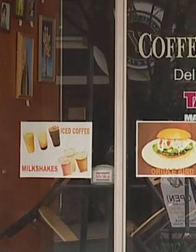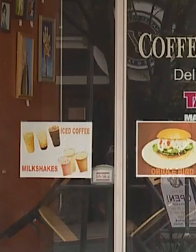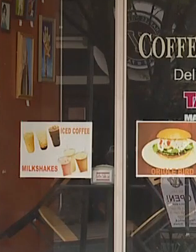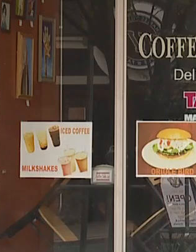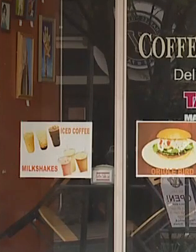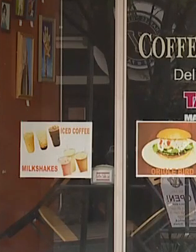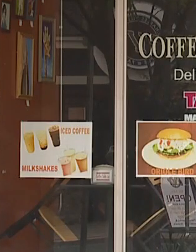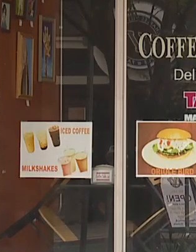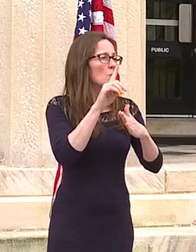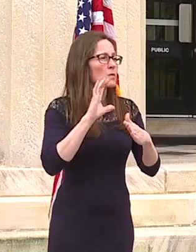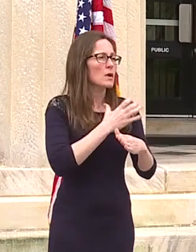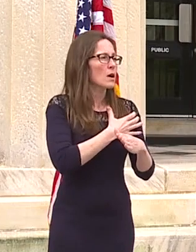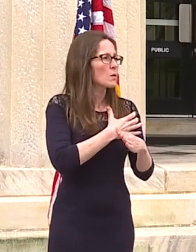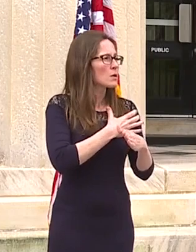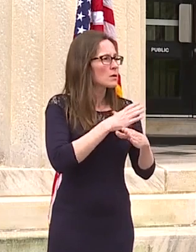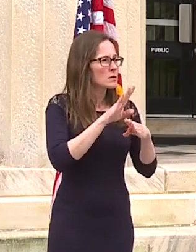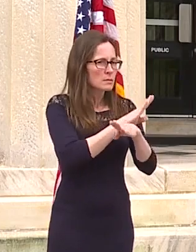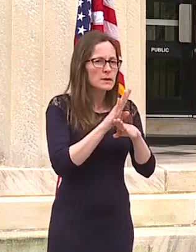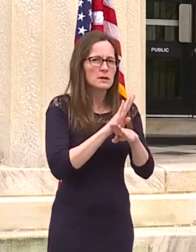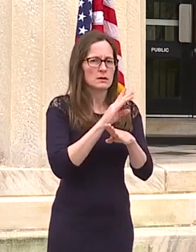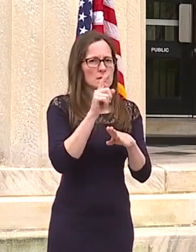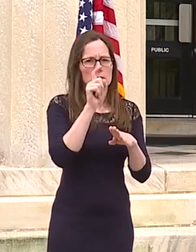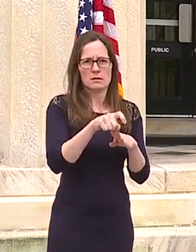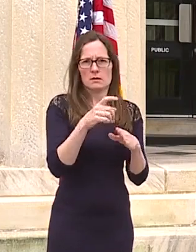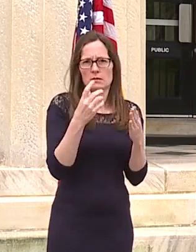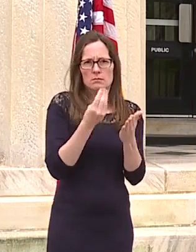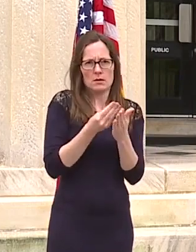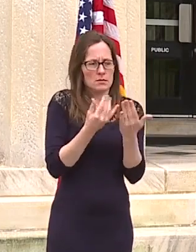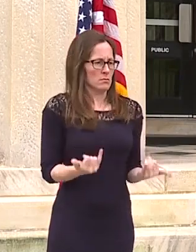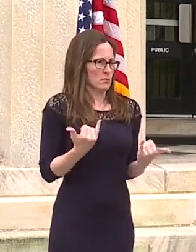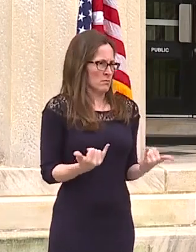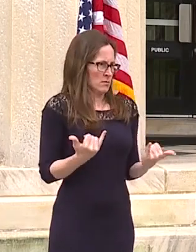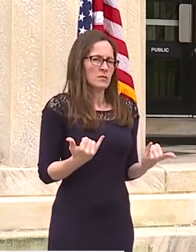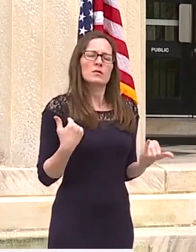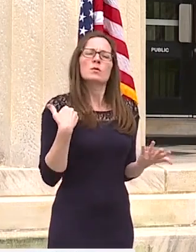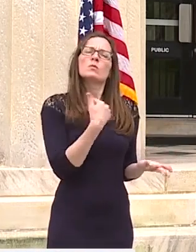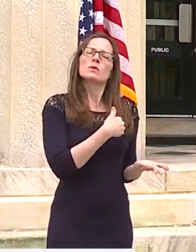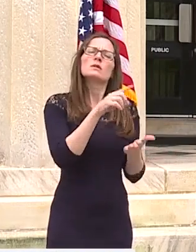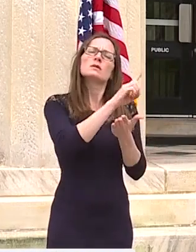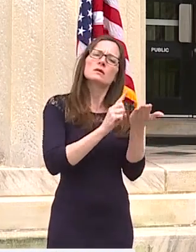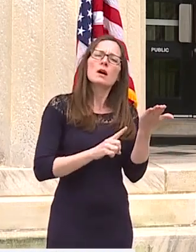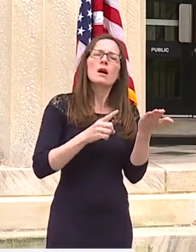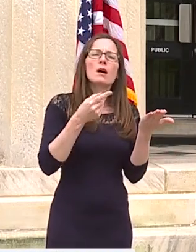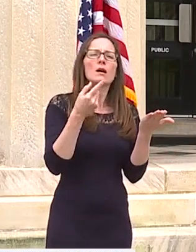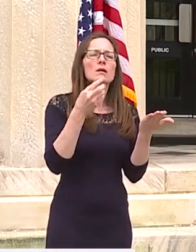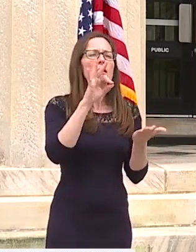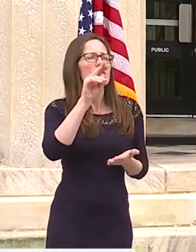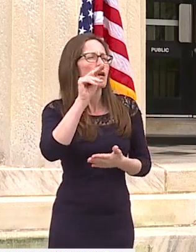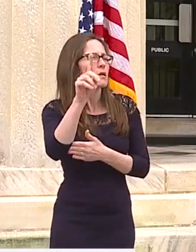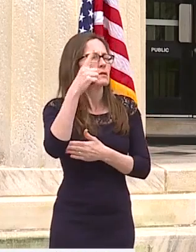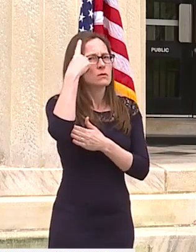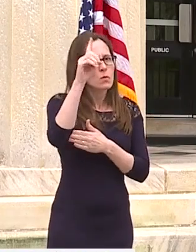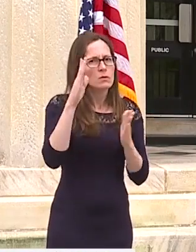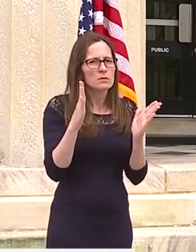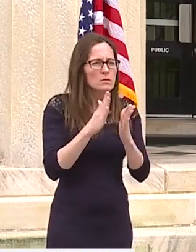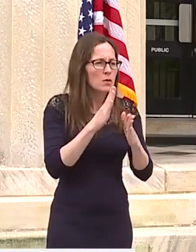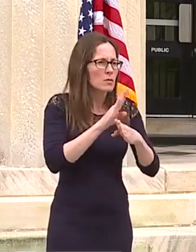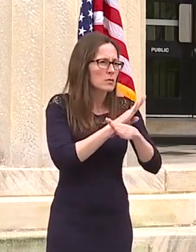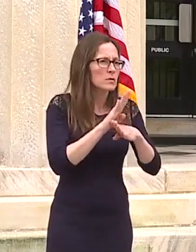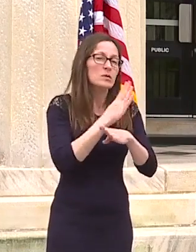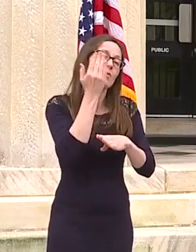half of their workforce. These grants are designed for our smaller mom and pop businesses who have not yet received any federal